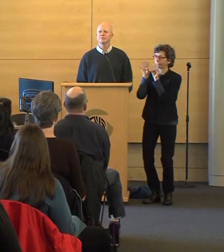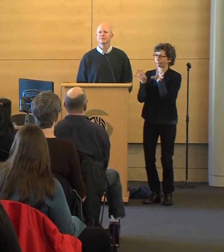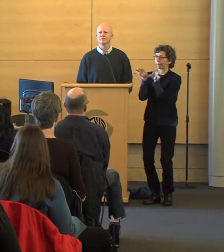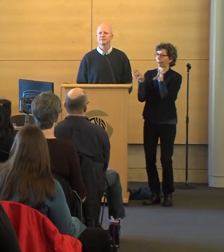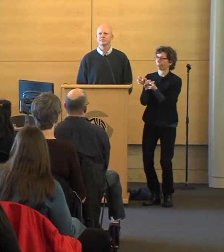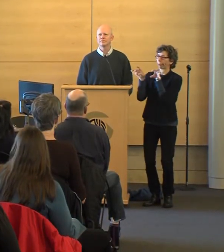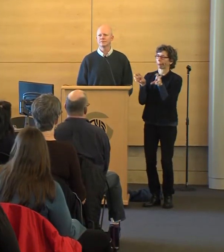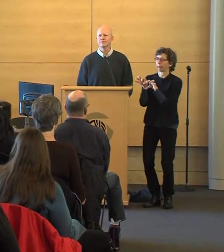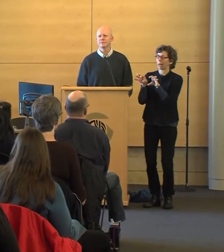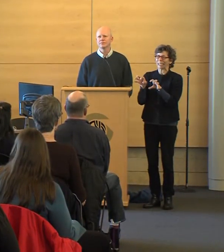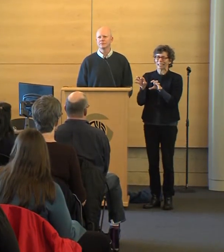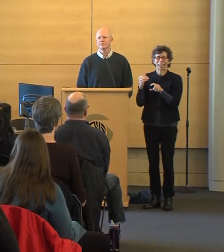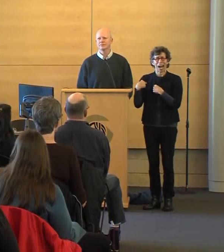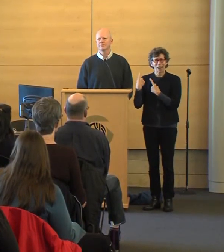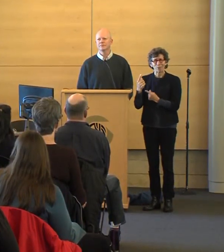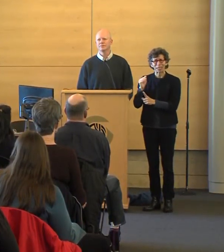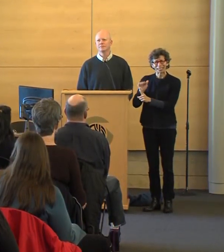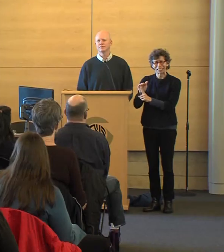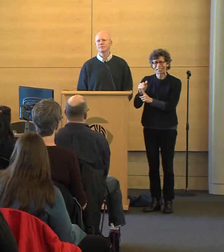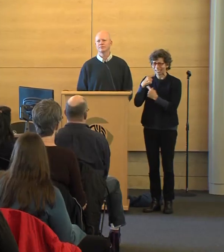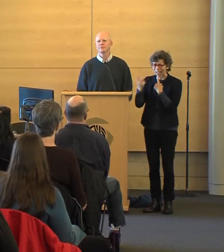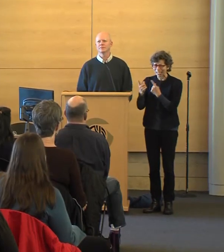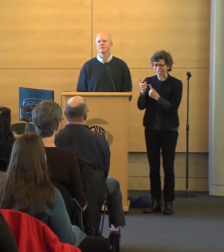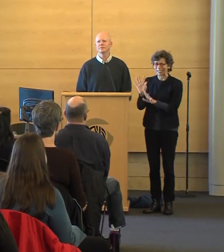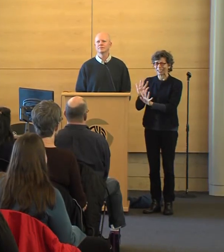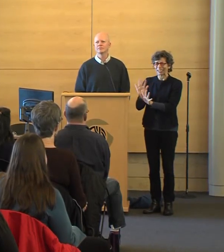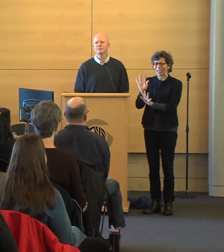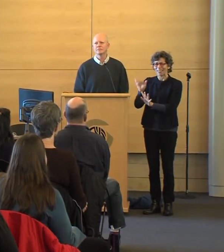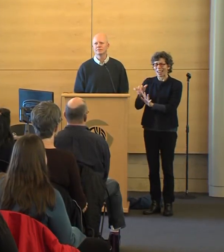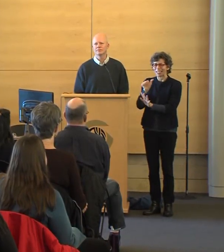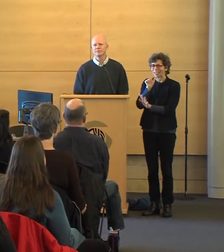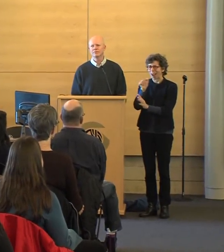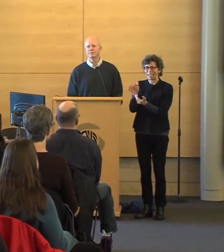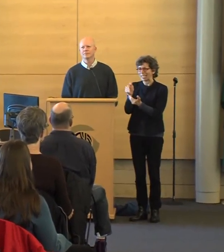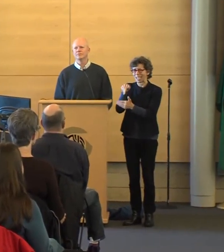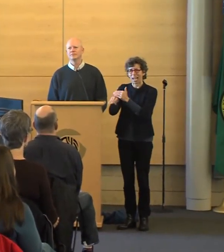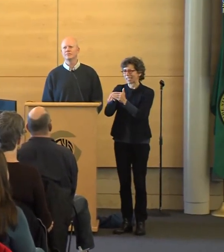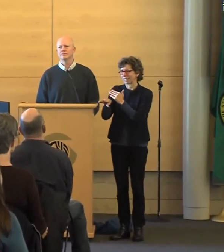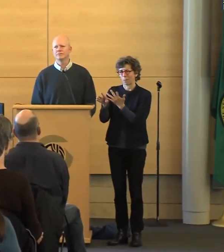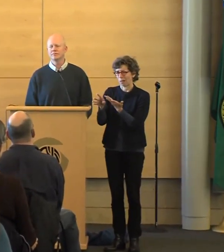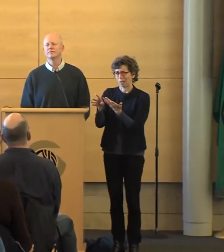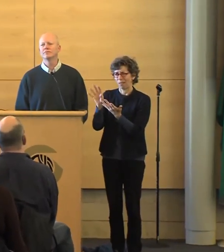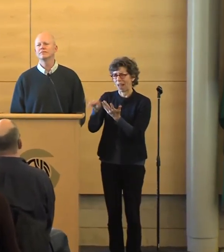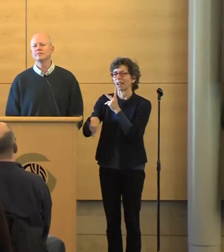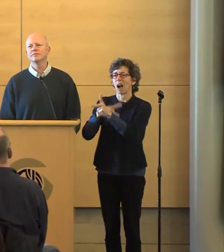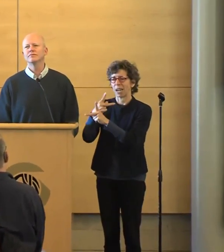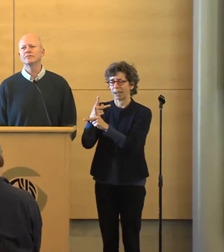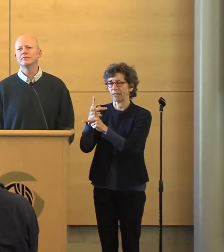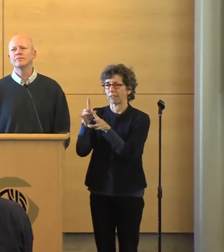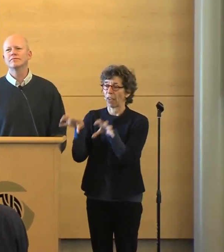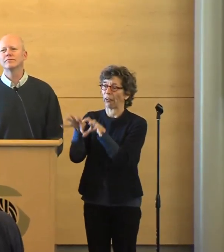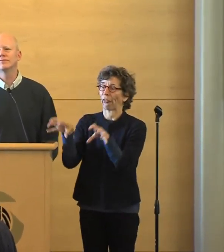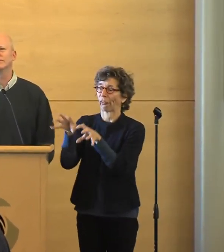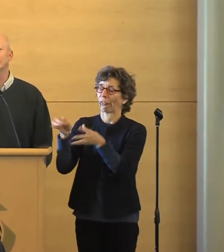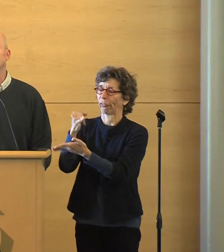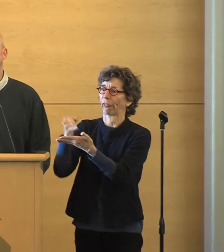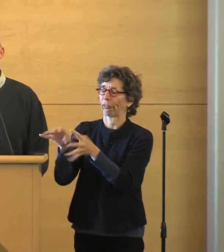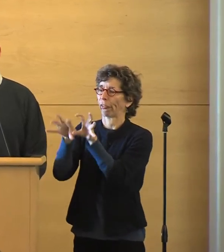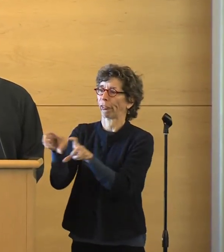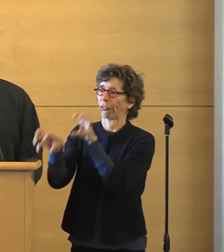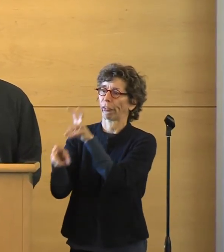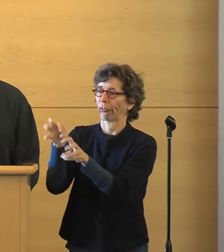a mobile app, then we kind of don't like it as much. It's not as cool. It doesn't, you know, explode pictures.